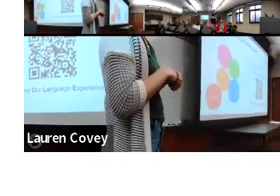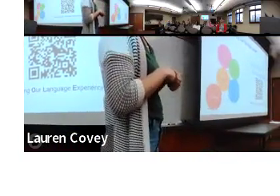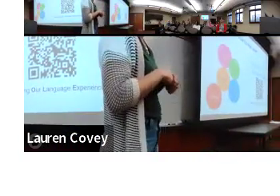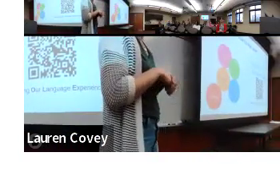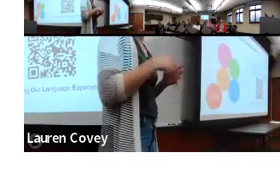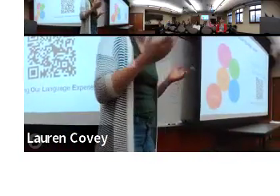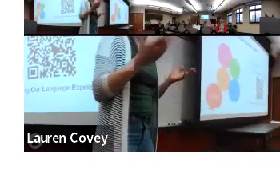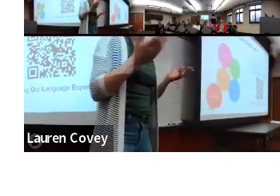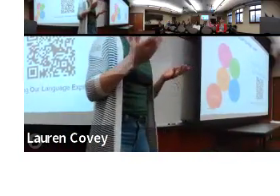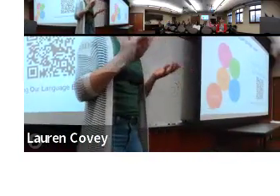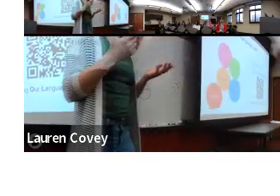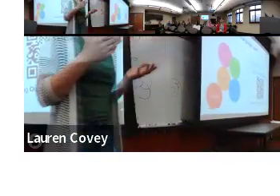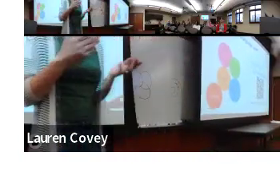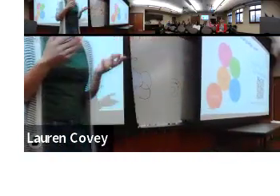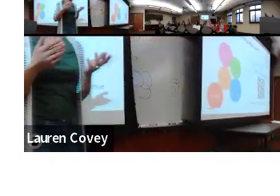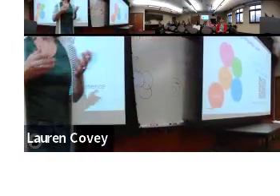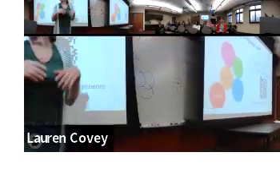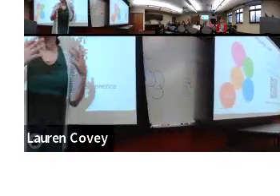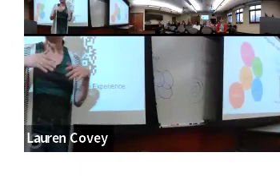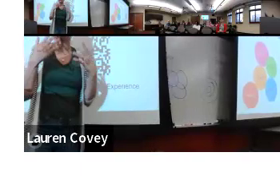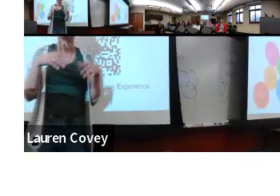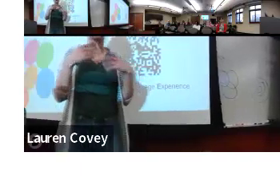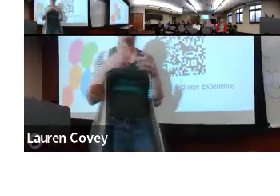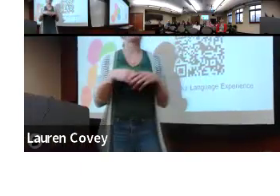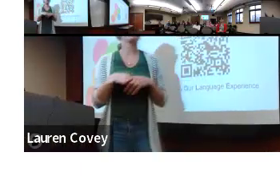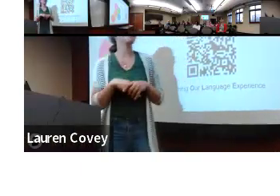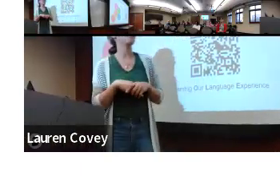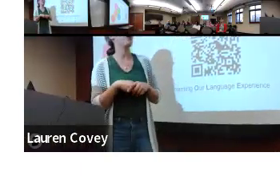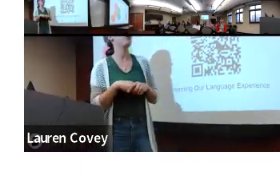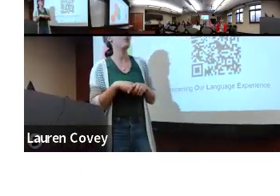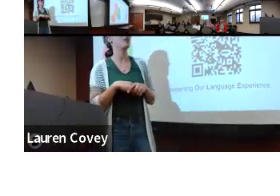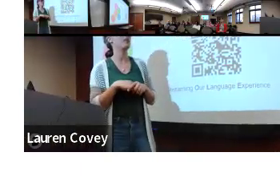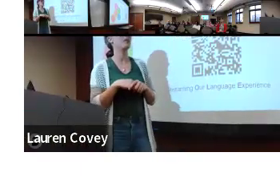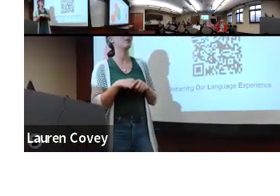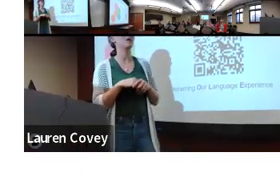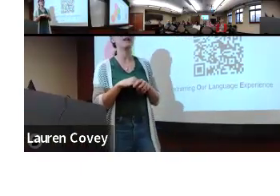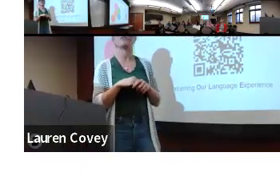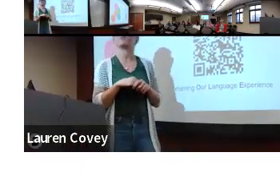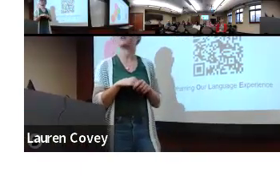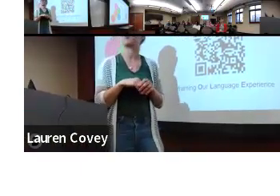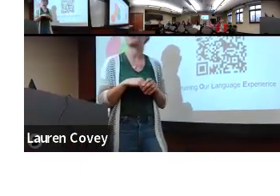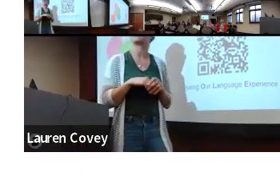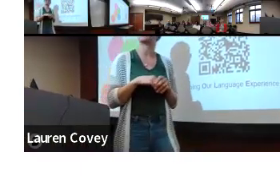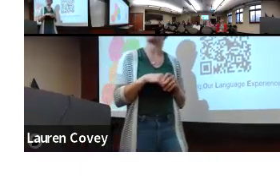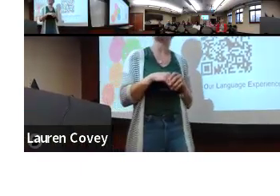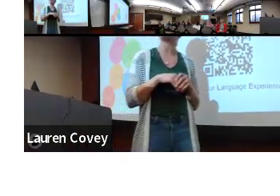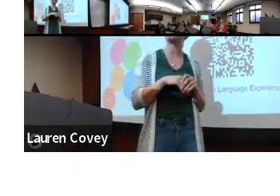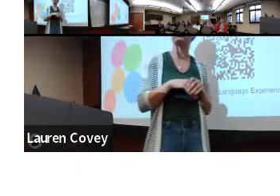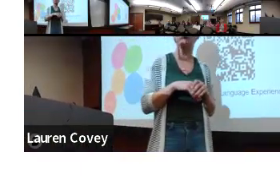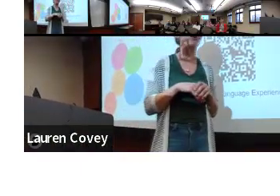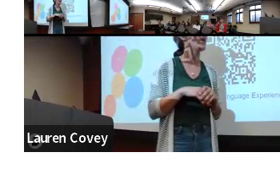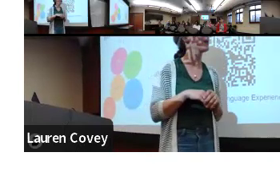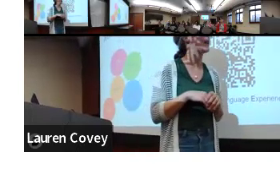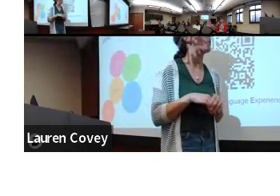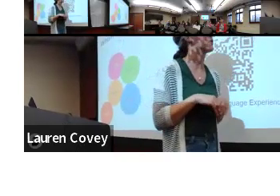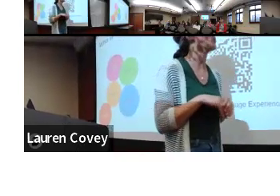interested. We're a group of people that are interested in sort of challenging how we think about what it means to be a native speaker and whether it's a helpful thing